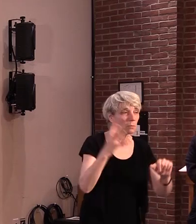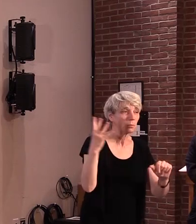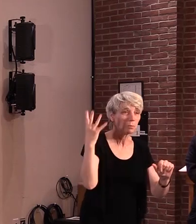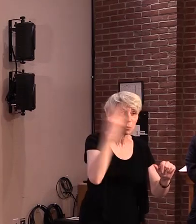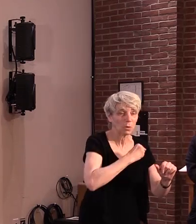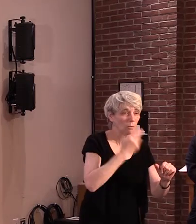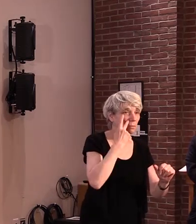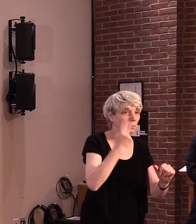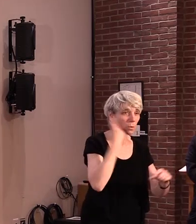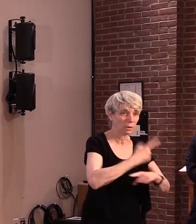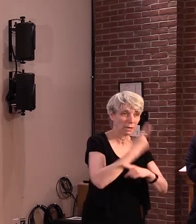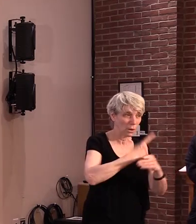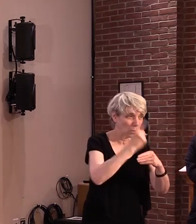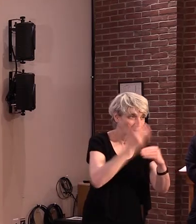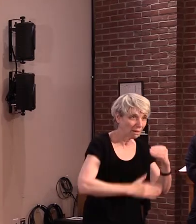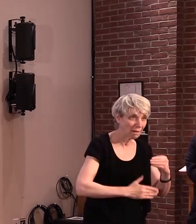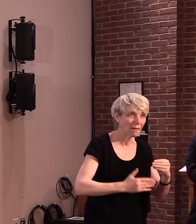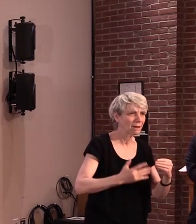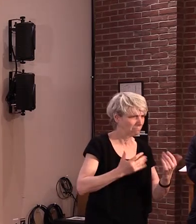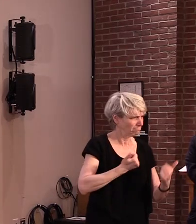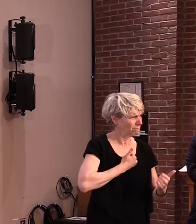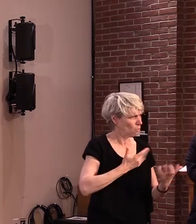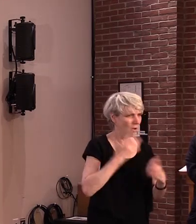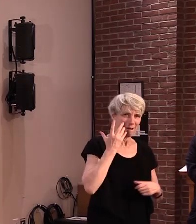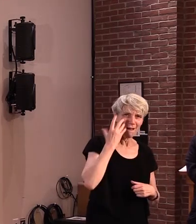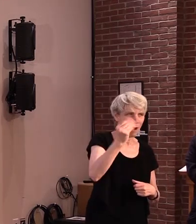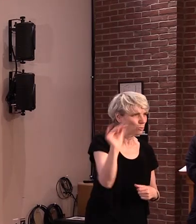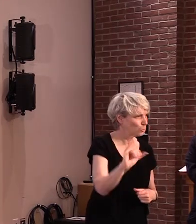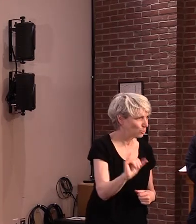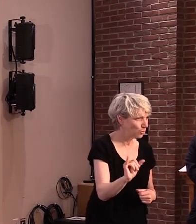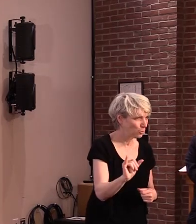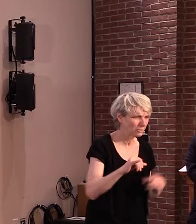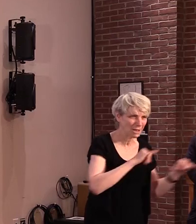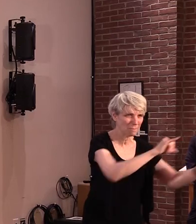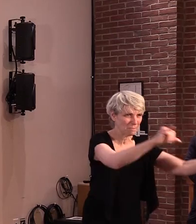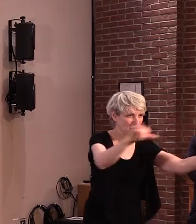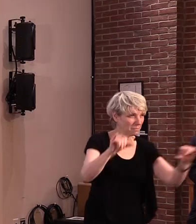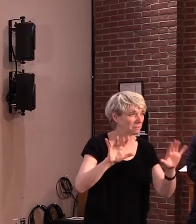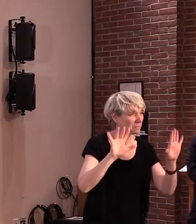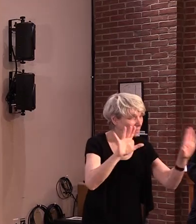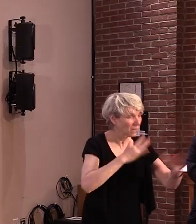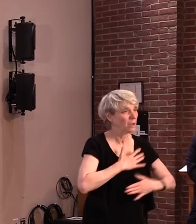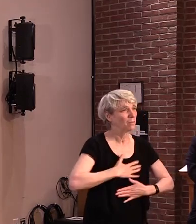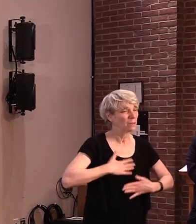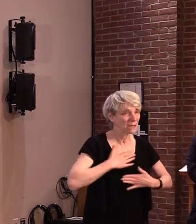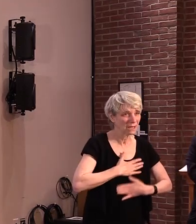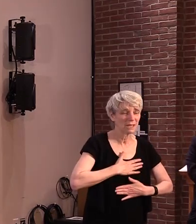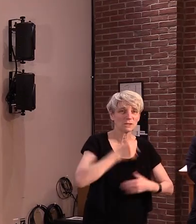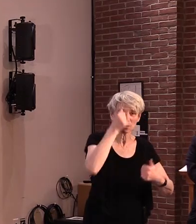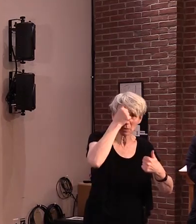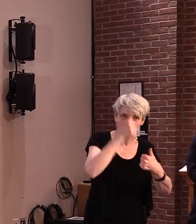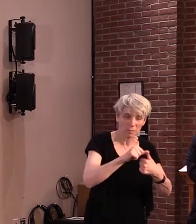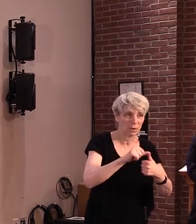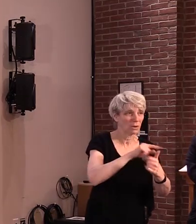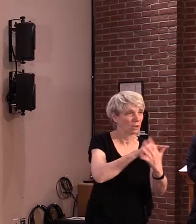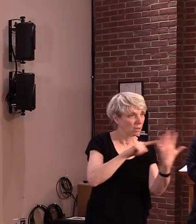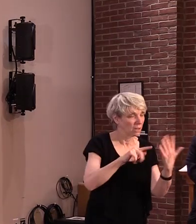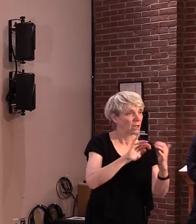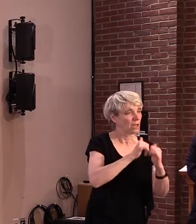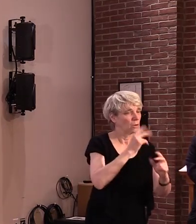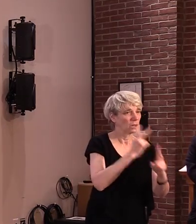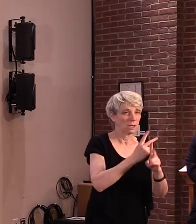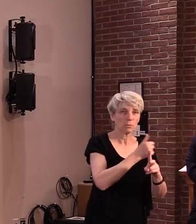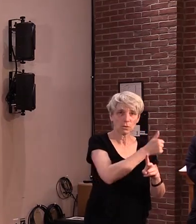weekend and spend some time in the outdoors. I would just like everyone to remember all of those aspects of